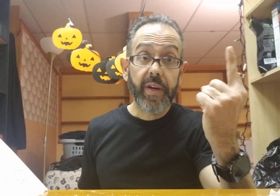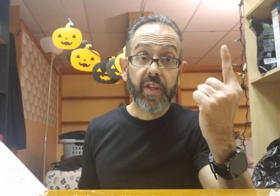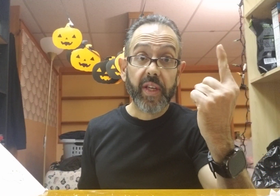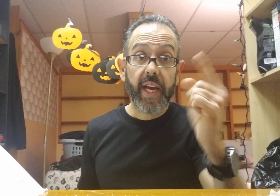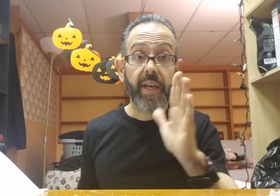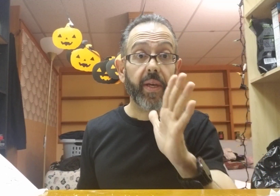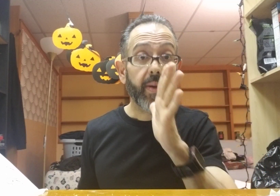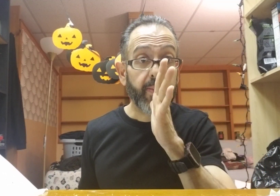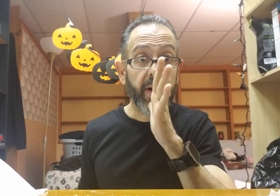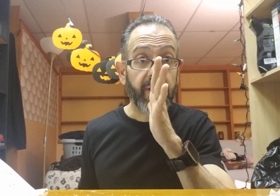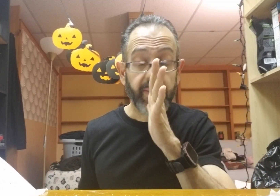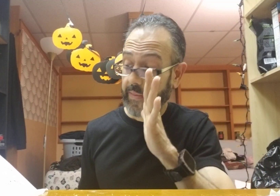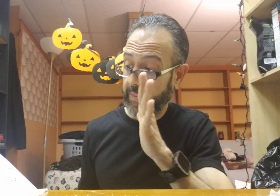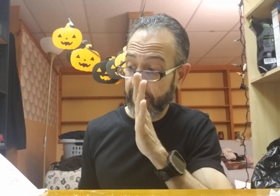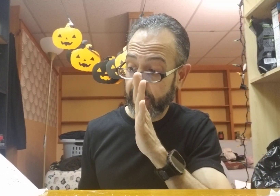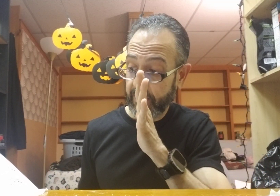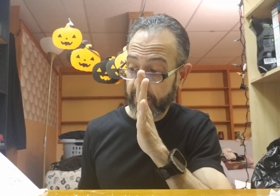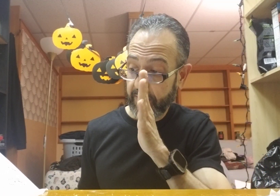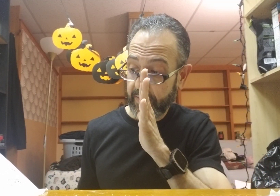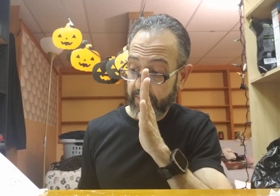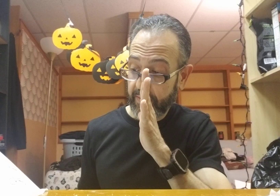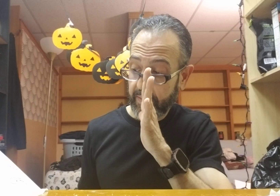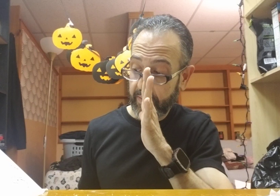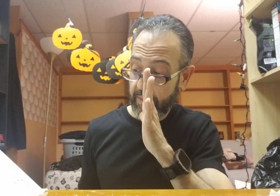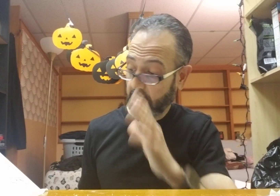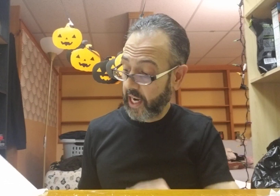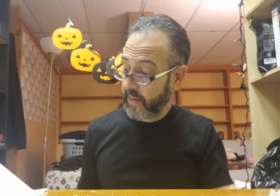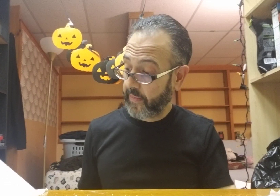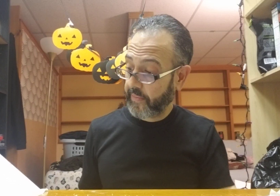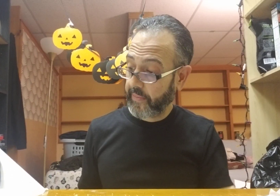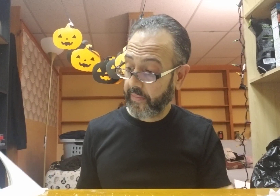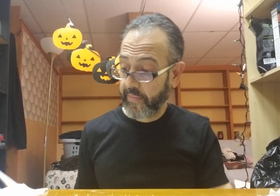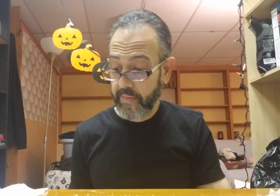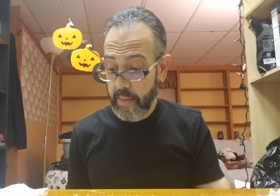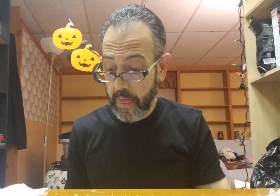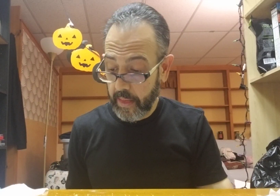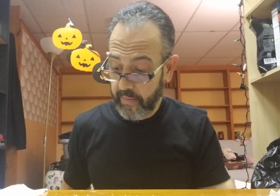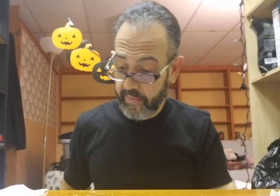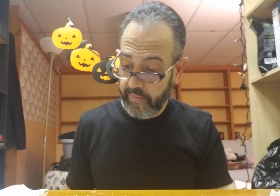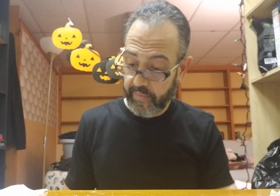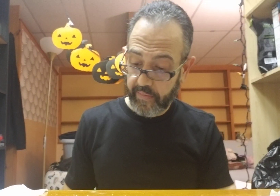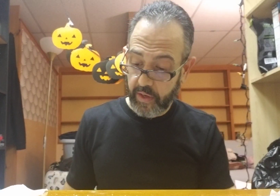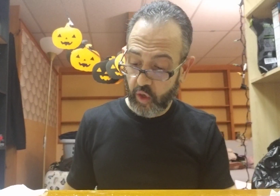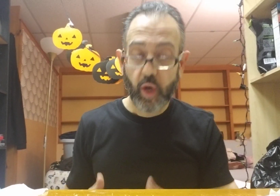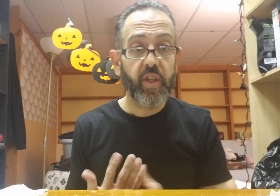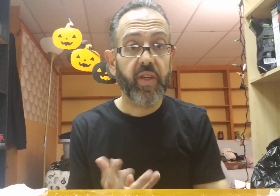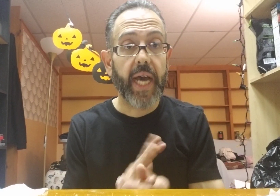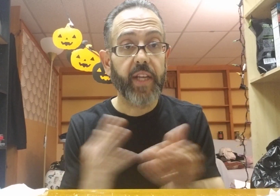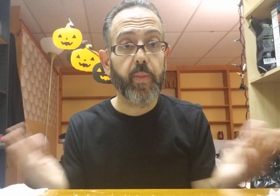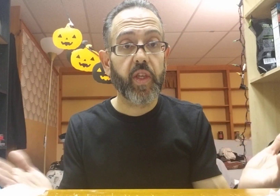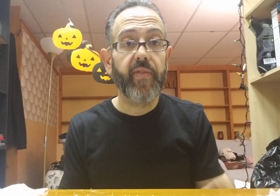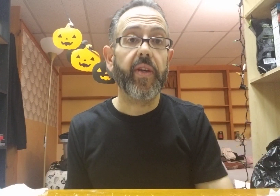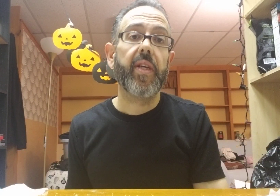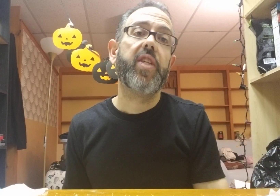understand mother. Okay. So It's